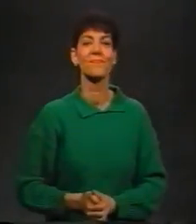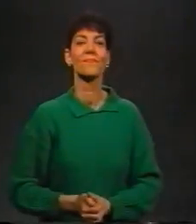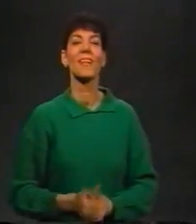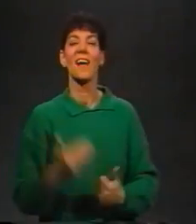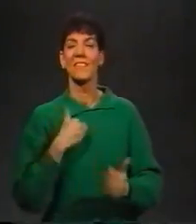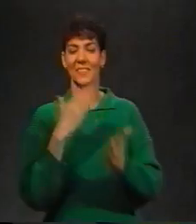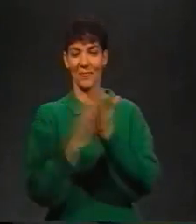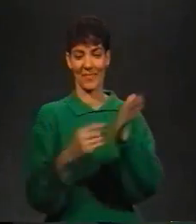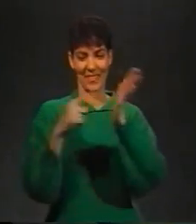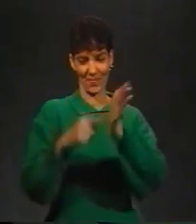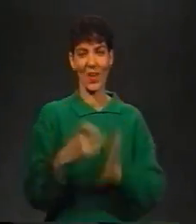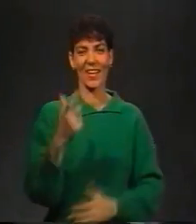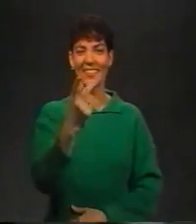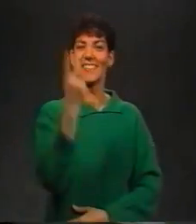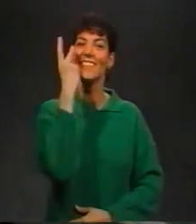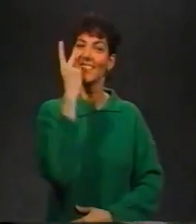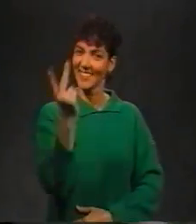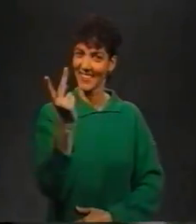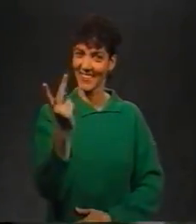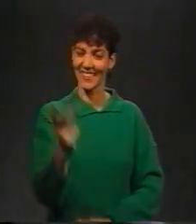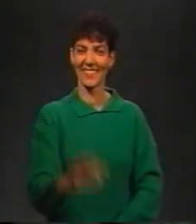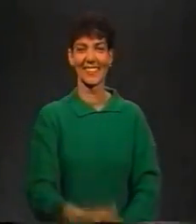Here are some excerpts from our signers.